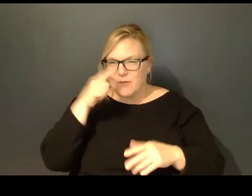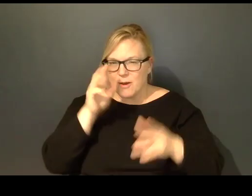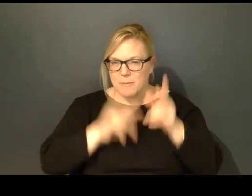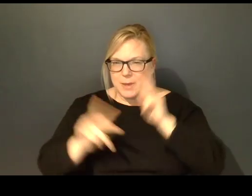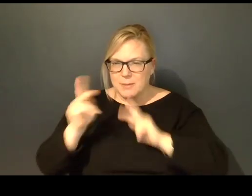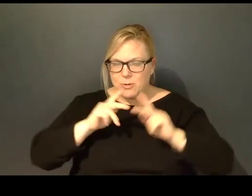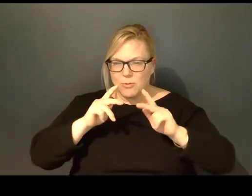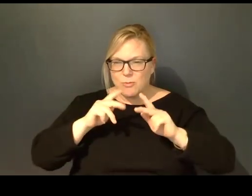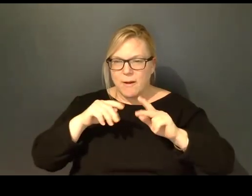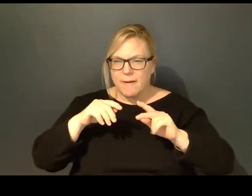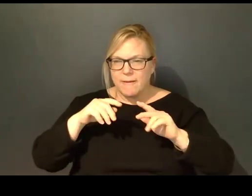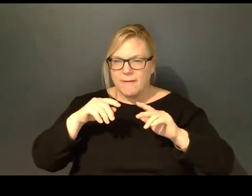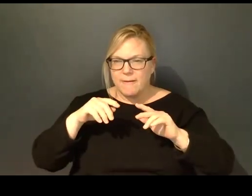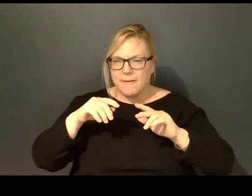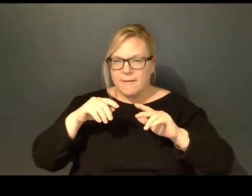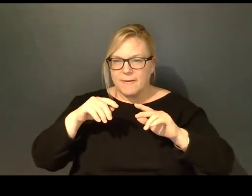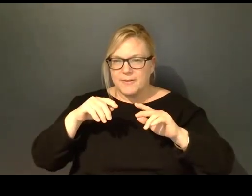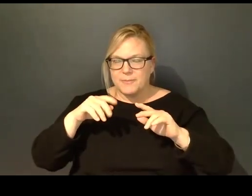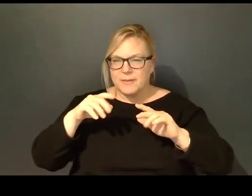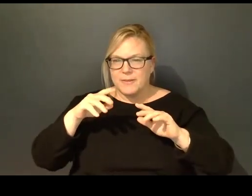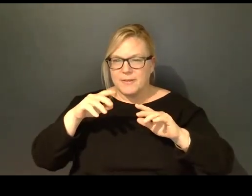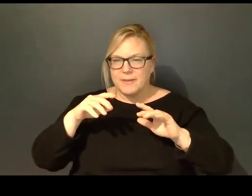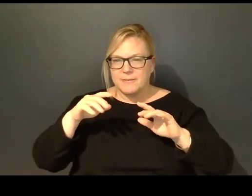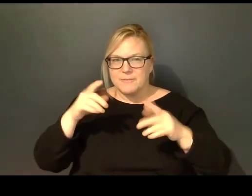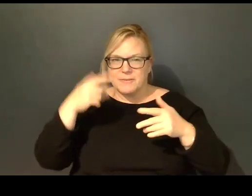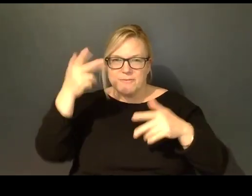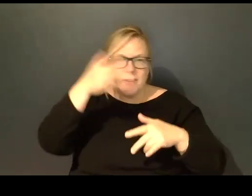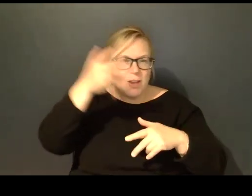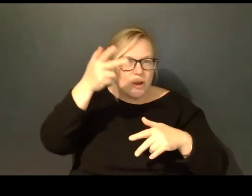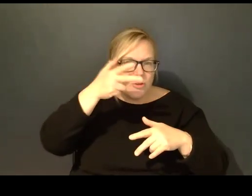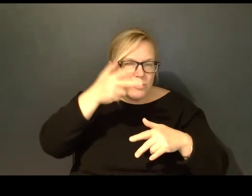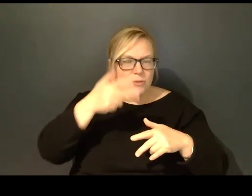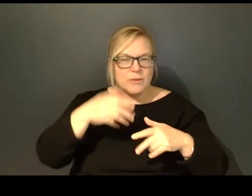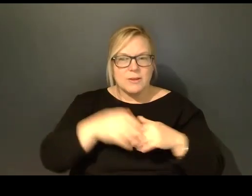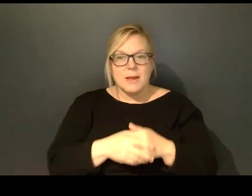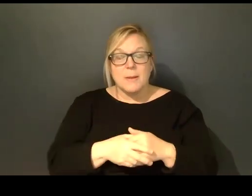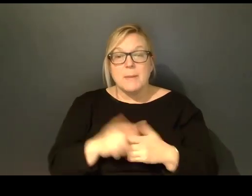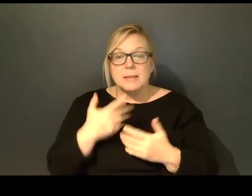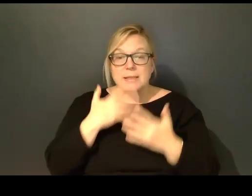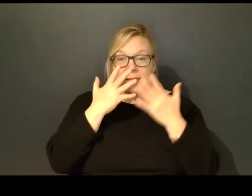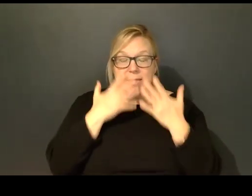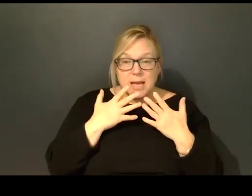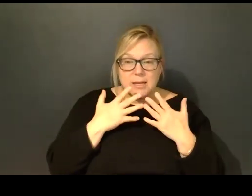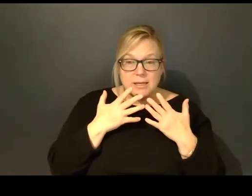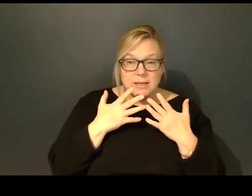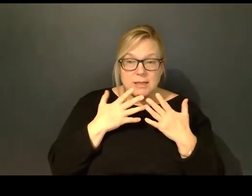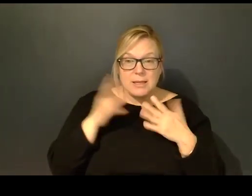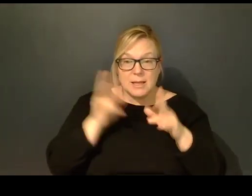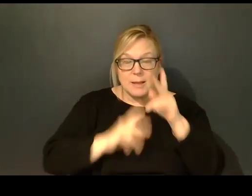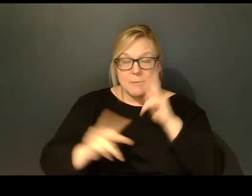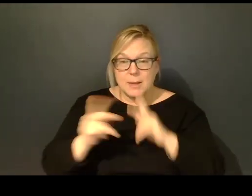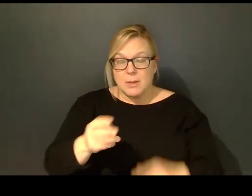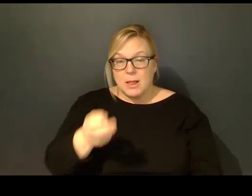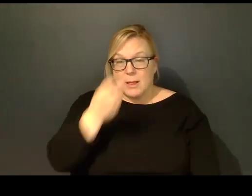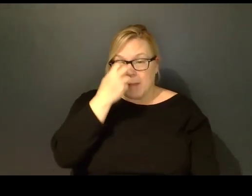with their glasses and post them to Instagram or Facebook or the like. But the side benefit is that folks within the blind and visually